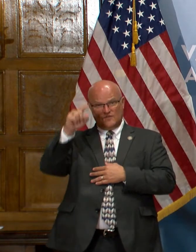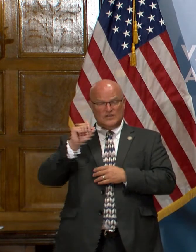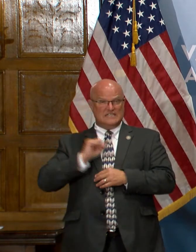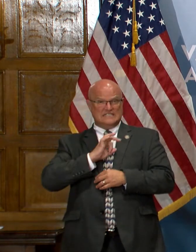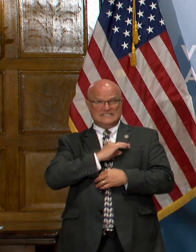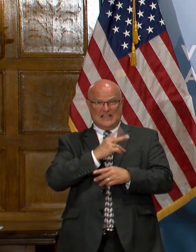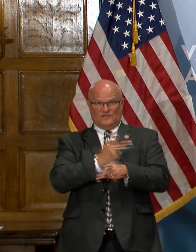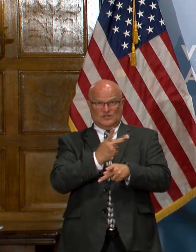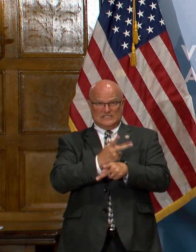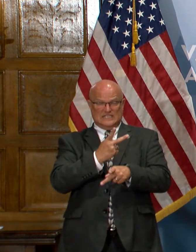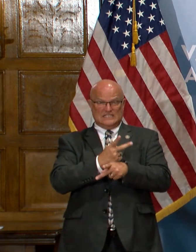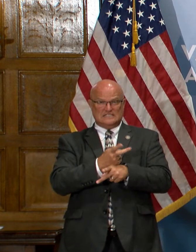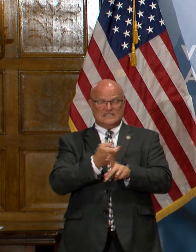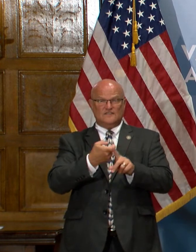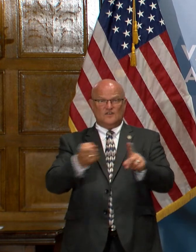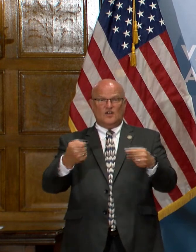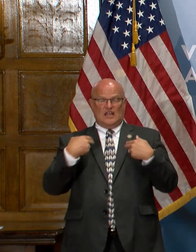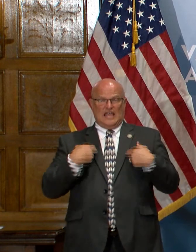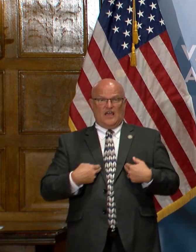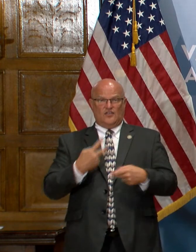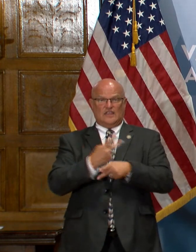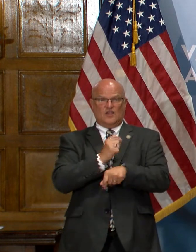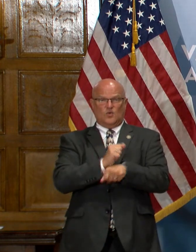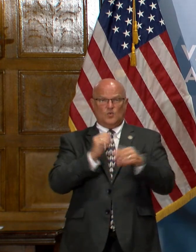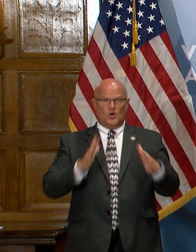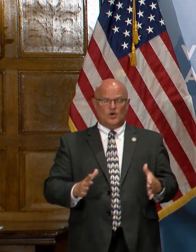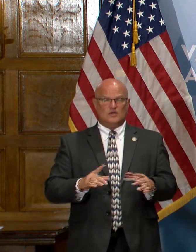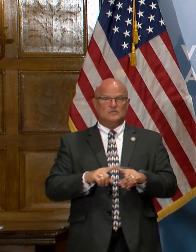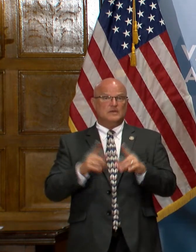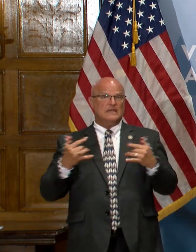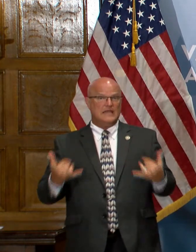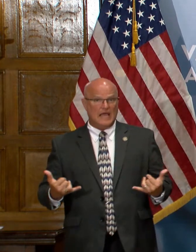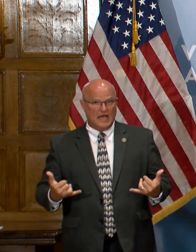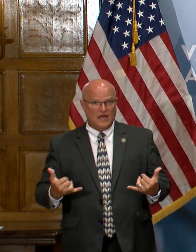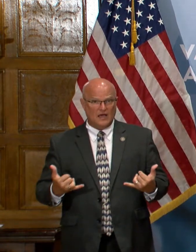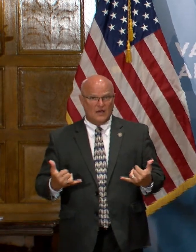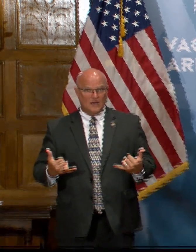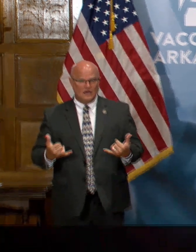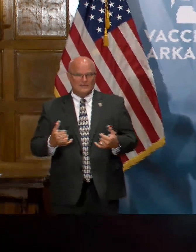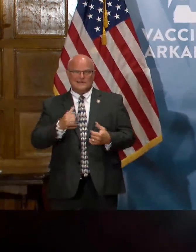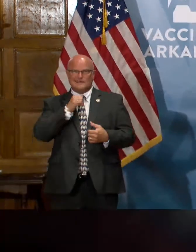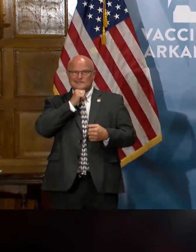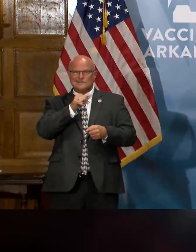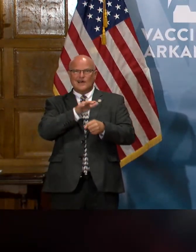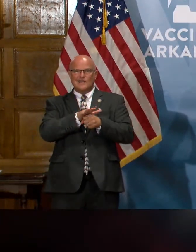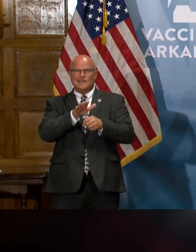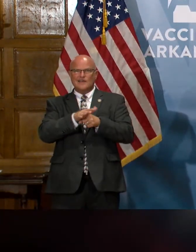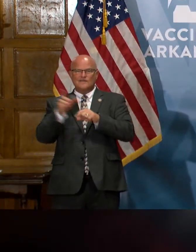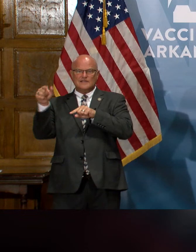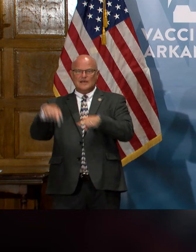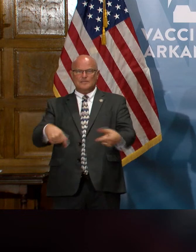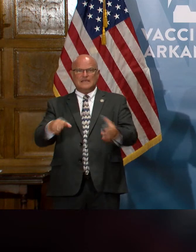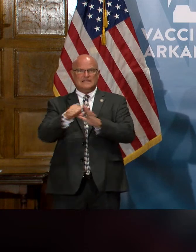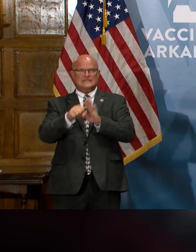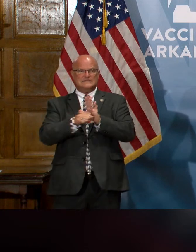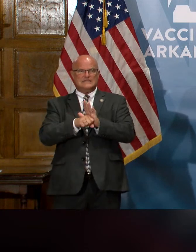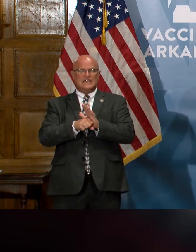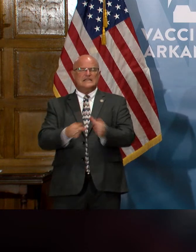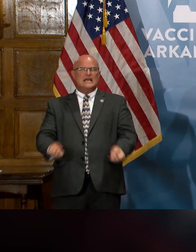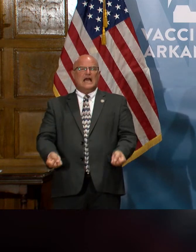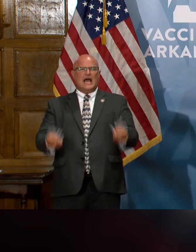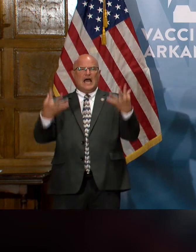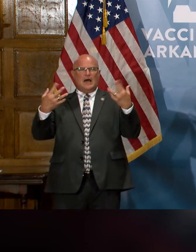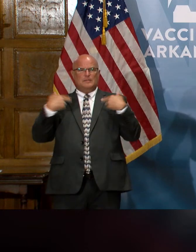staff retention of our healthcare workers in the state, but a big issue is just not having enough bringing into the state. So do you have a number of how